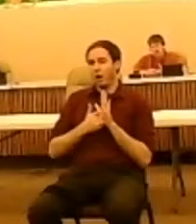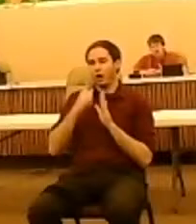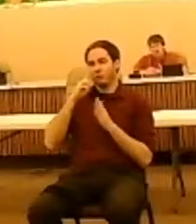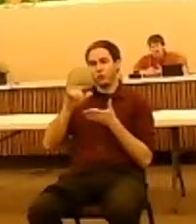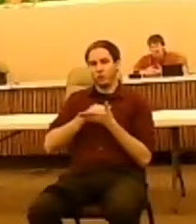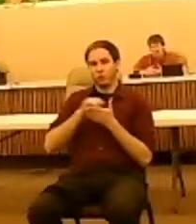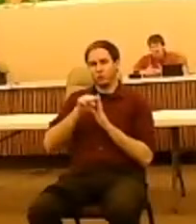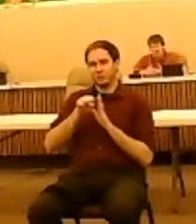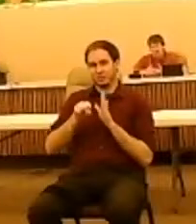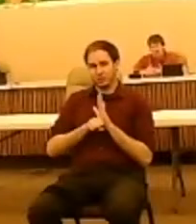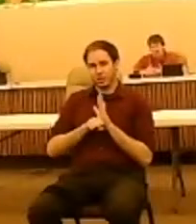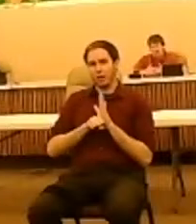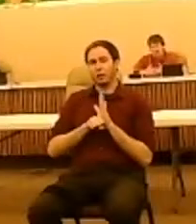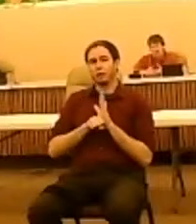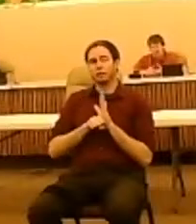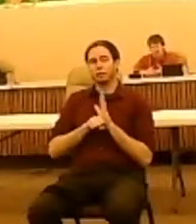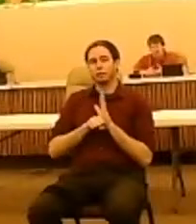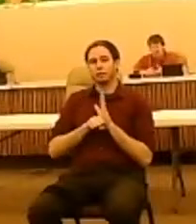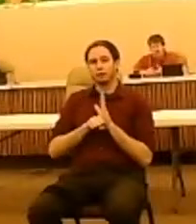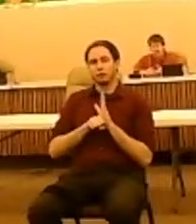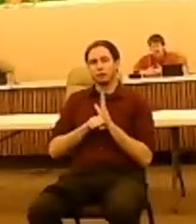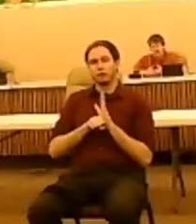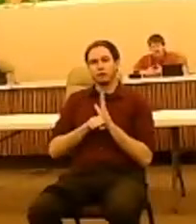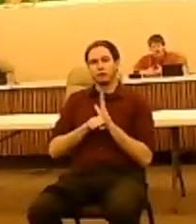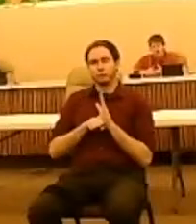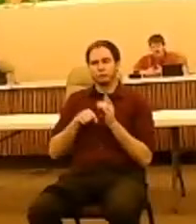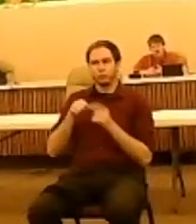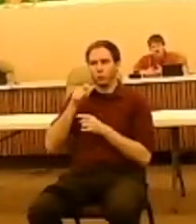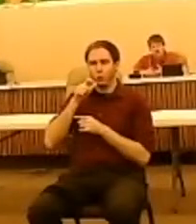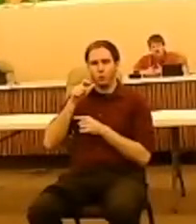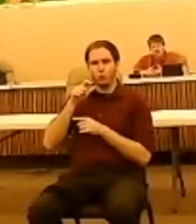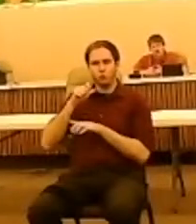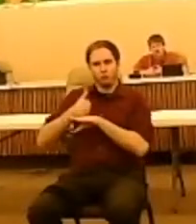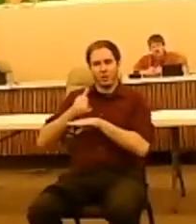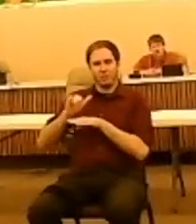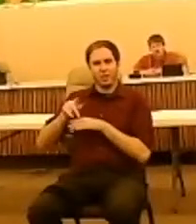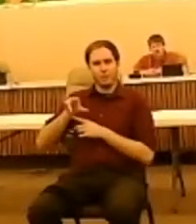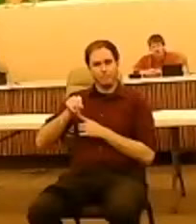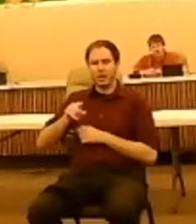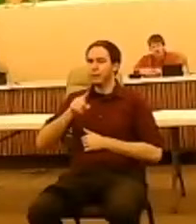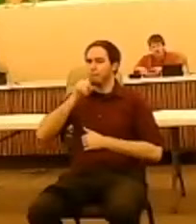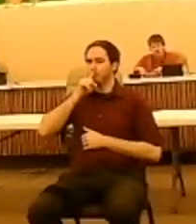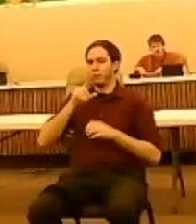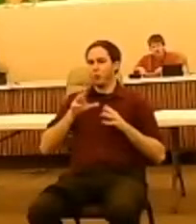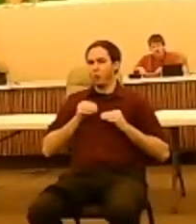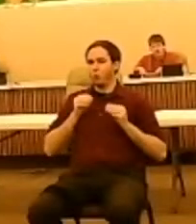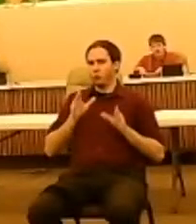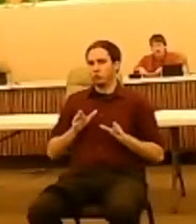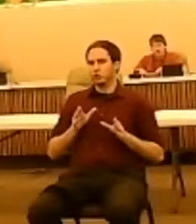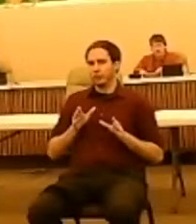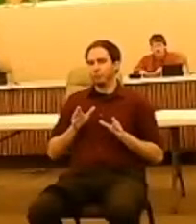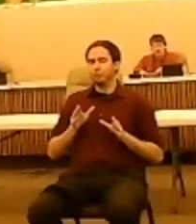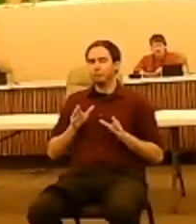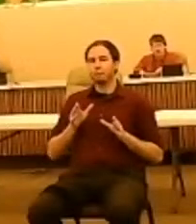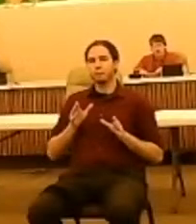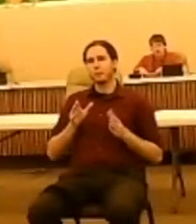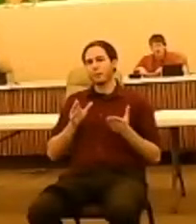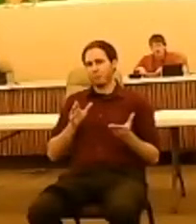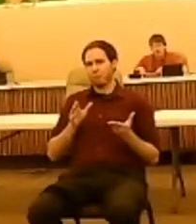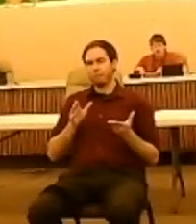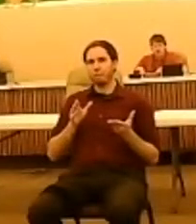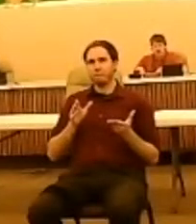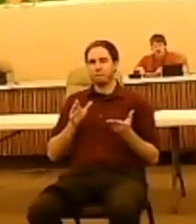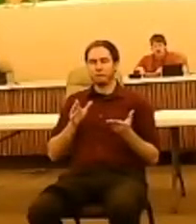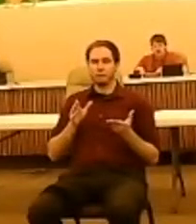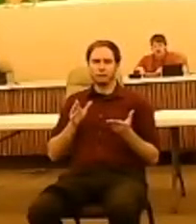York State that creates that pilot, it actually doesn't mention ownership. But again, from